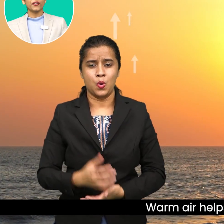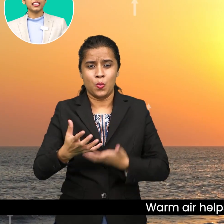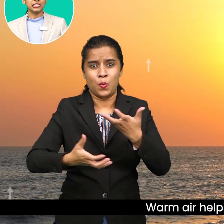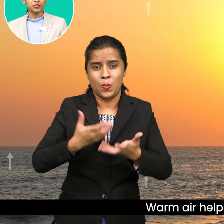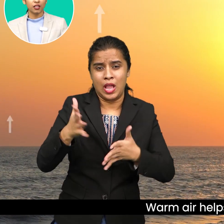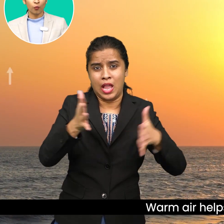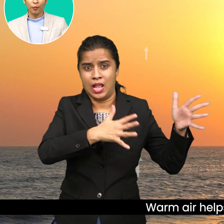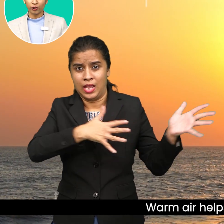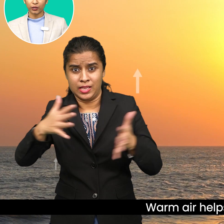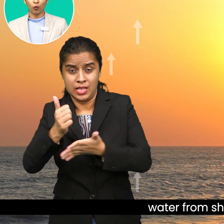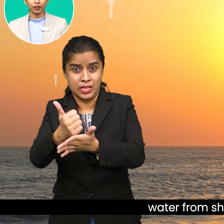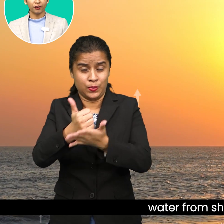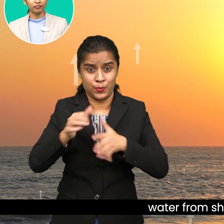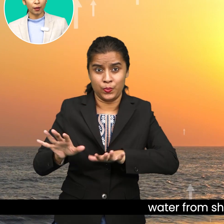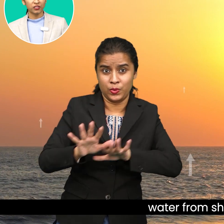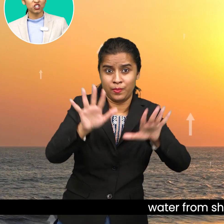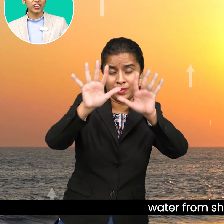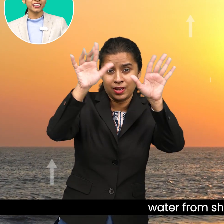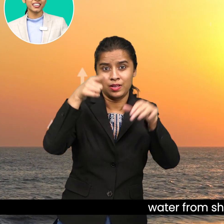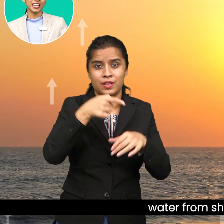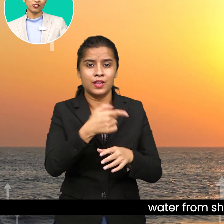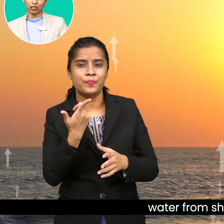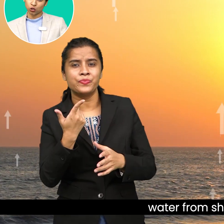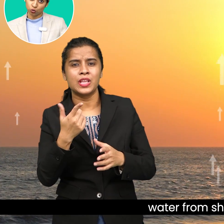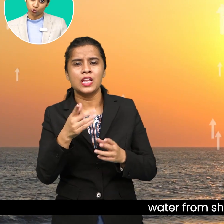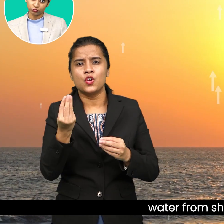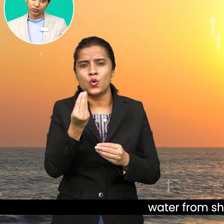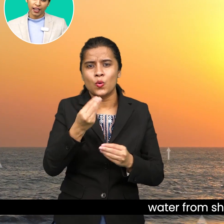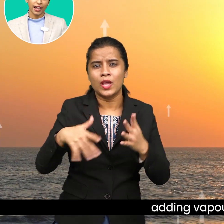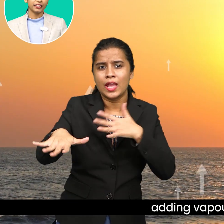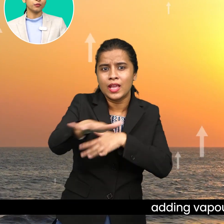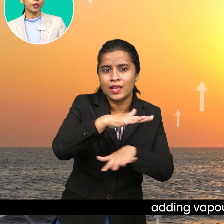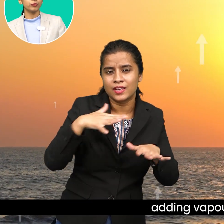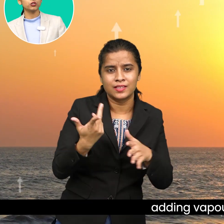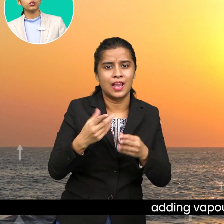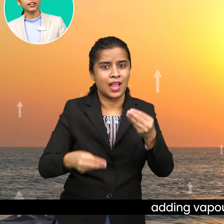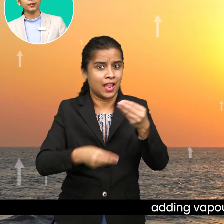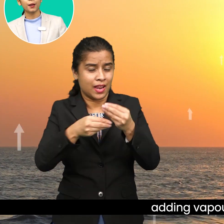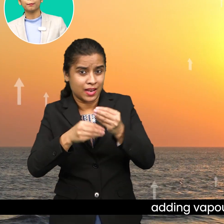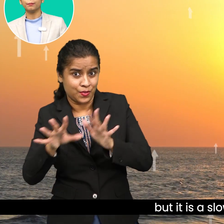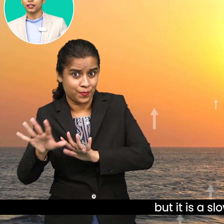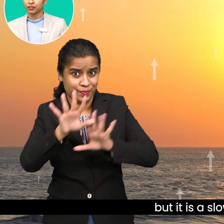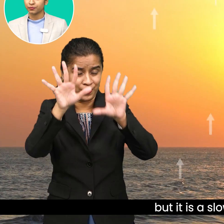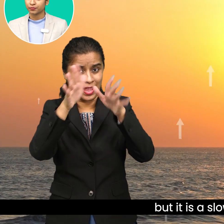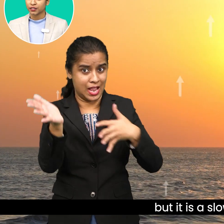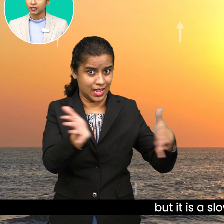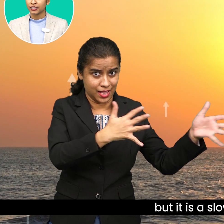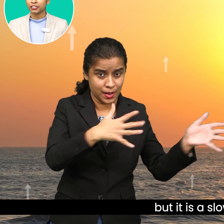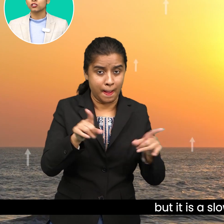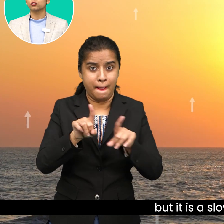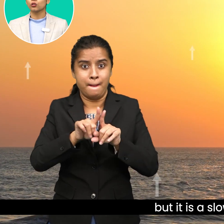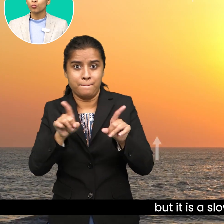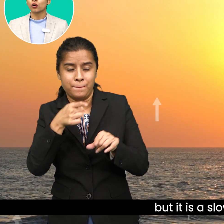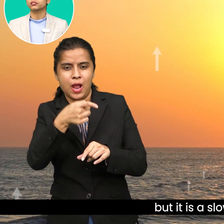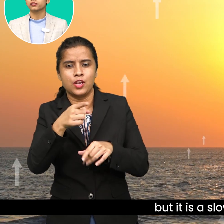Warm air helps evaporate water from shaded areas too, adding vapor to the air, but it